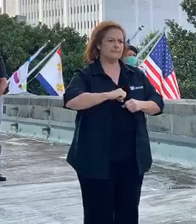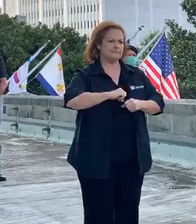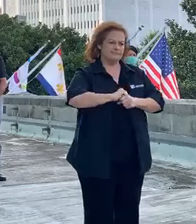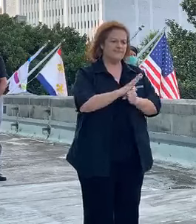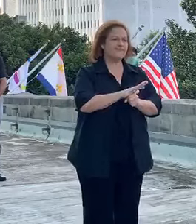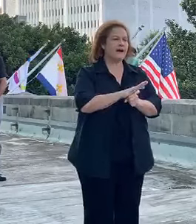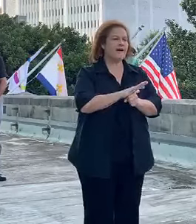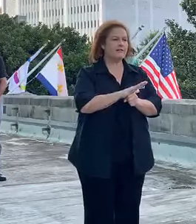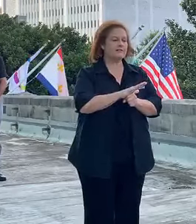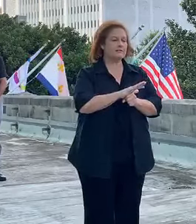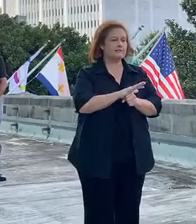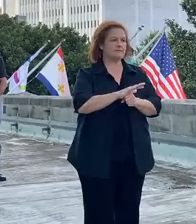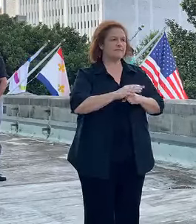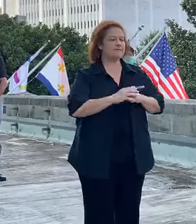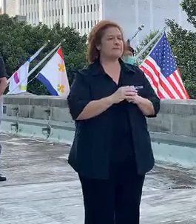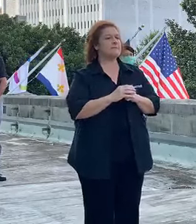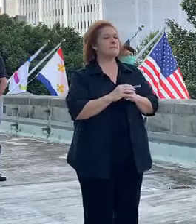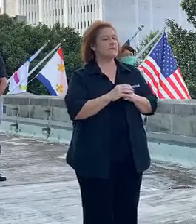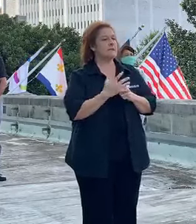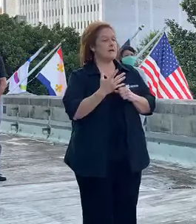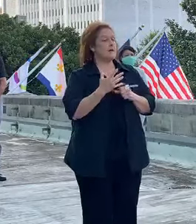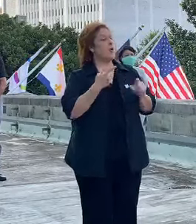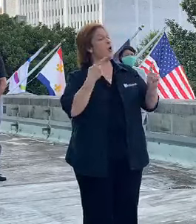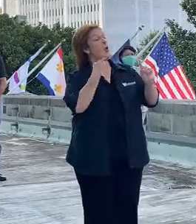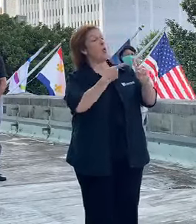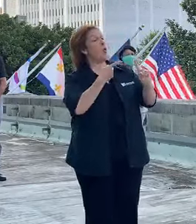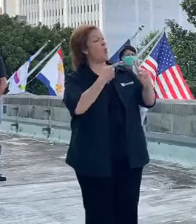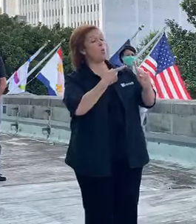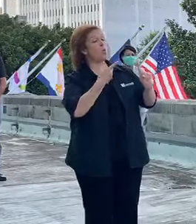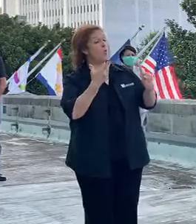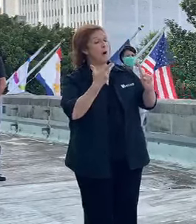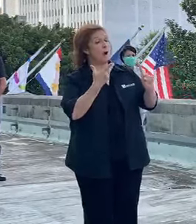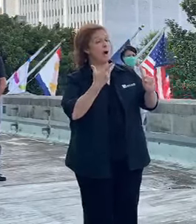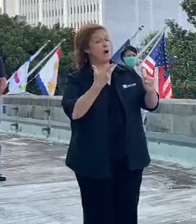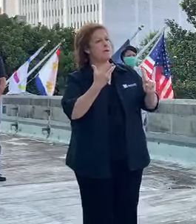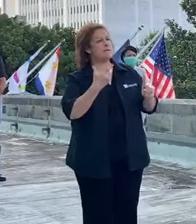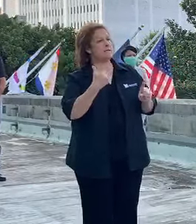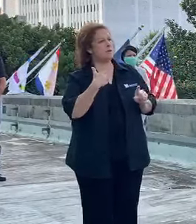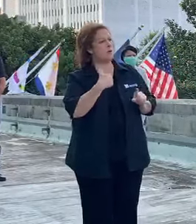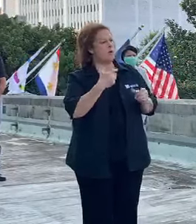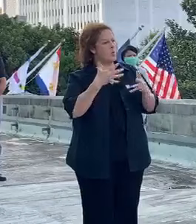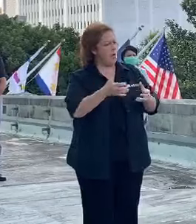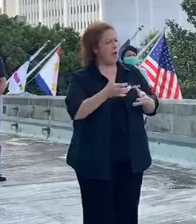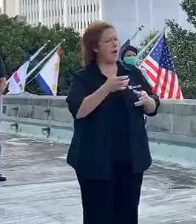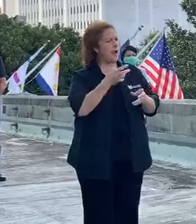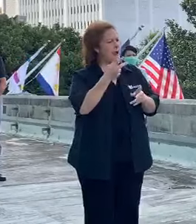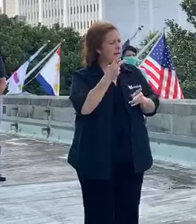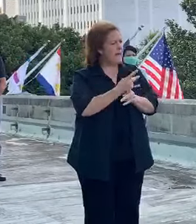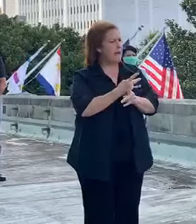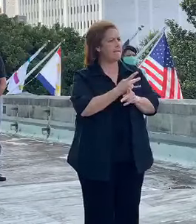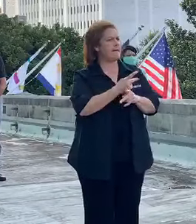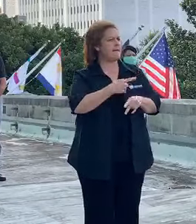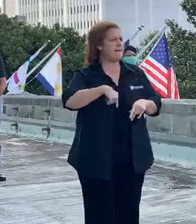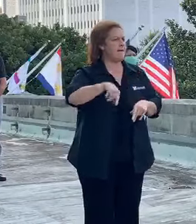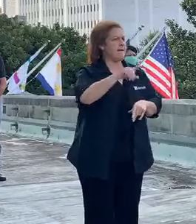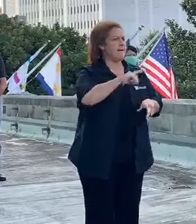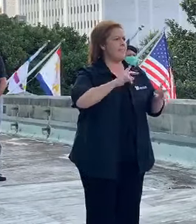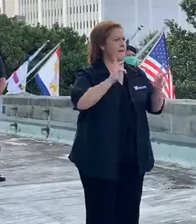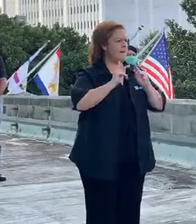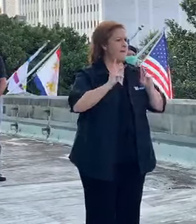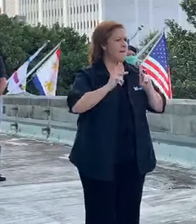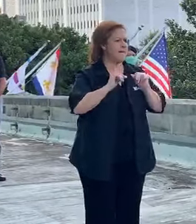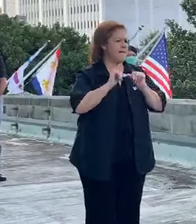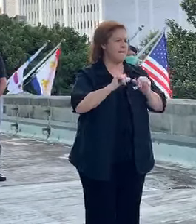of COVID-19. And the goal in war is keeping as many of the people on your side